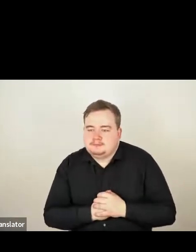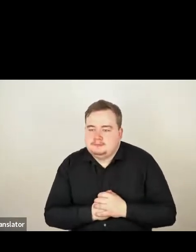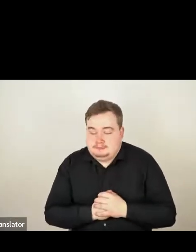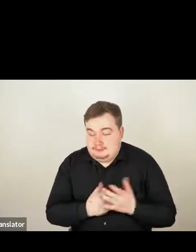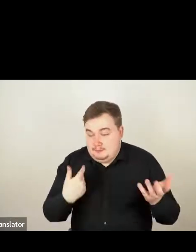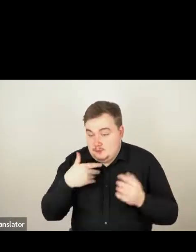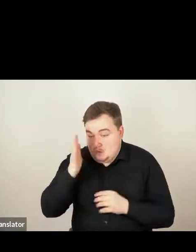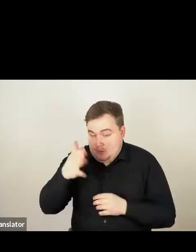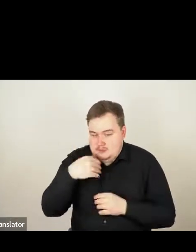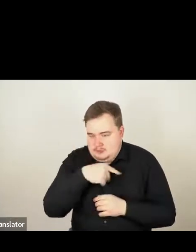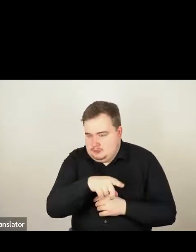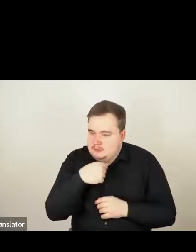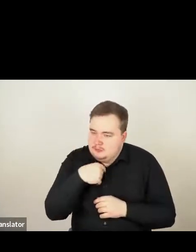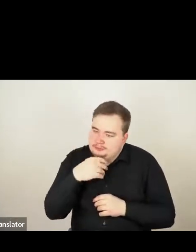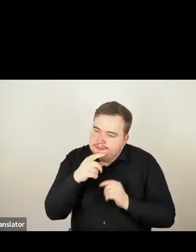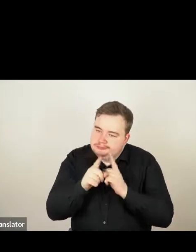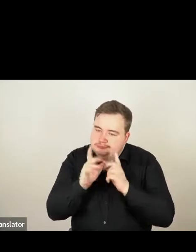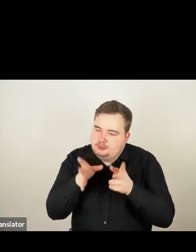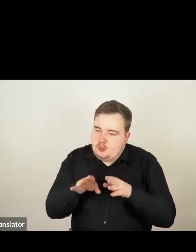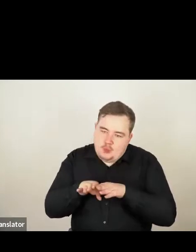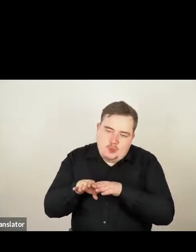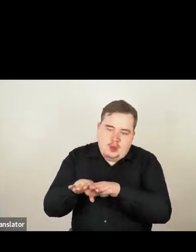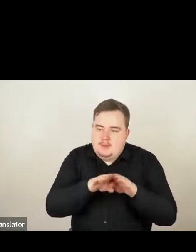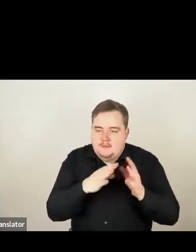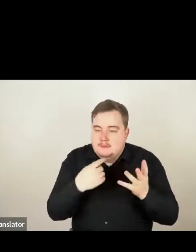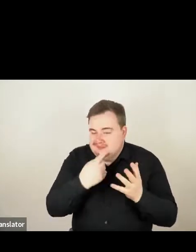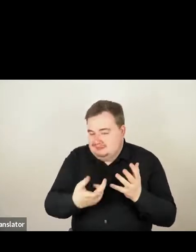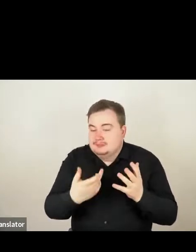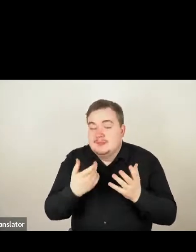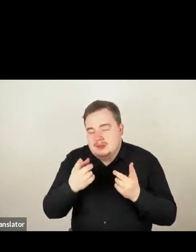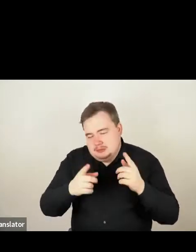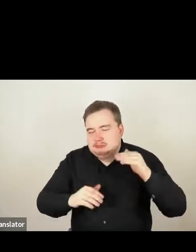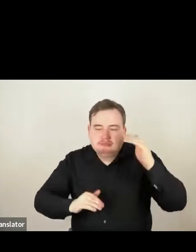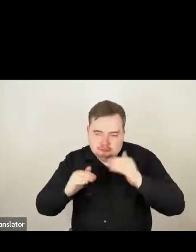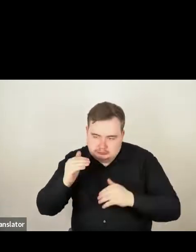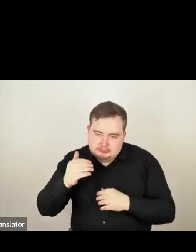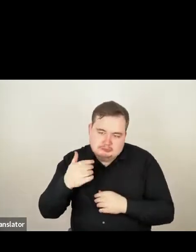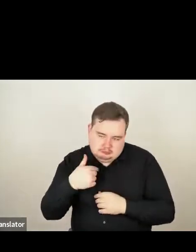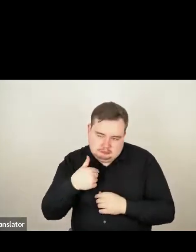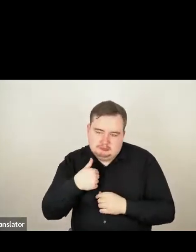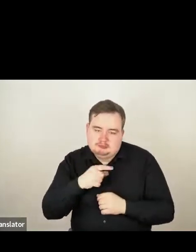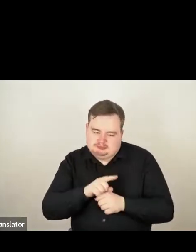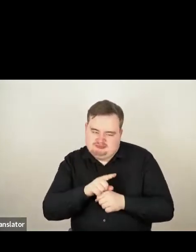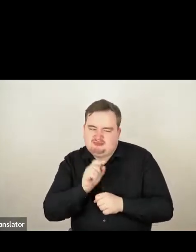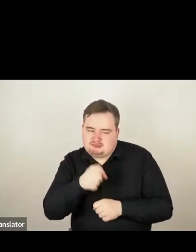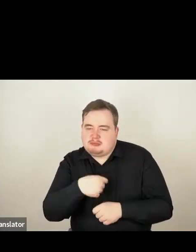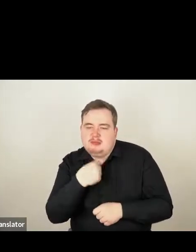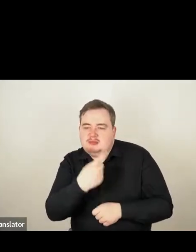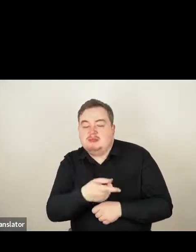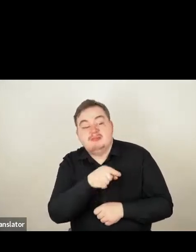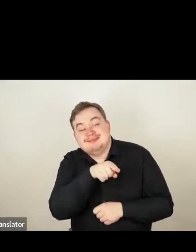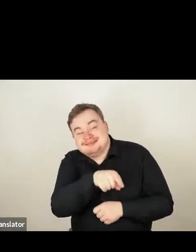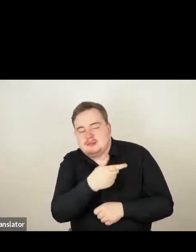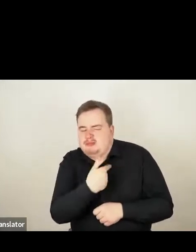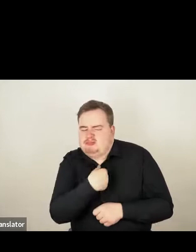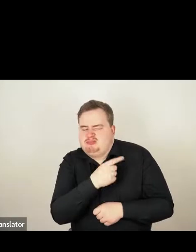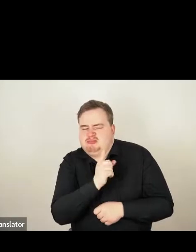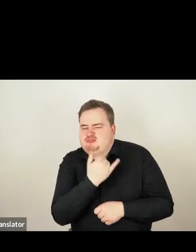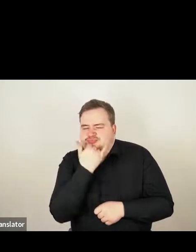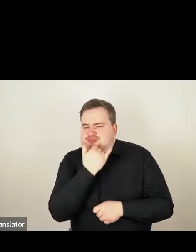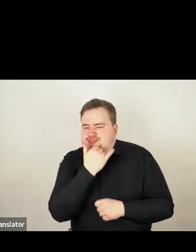just disagree with them. So that wanting to win and wanting to have the majority is absolutely